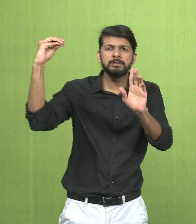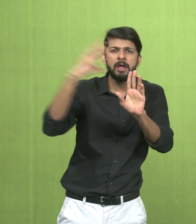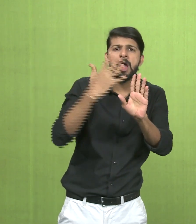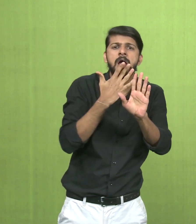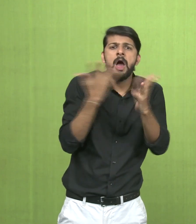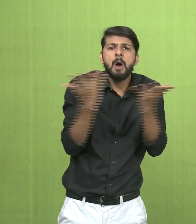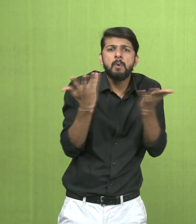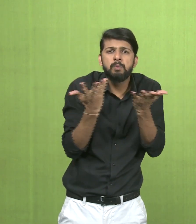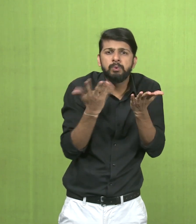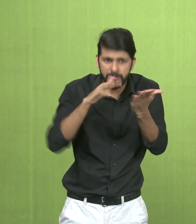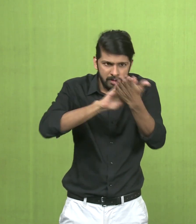next, colors;